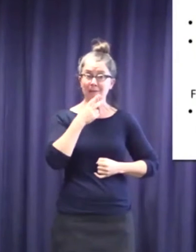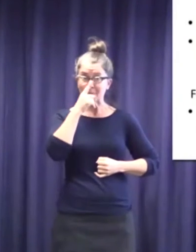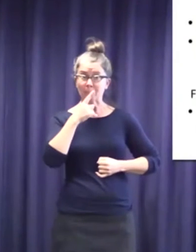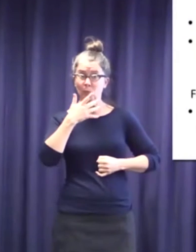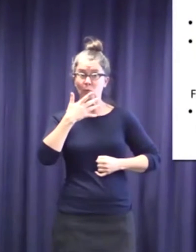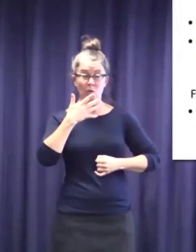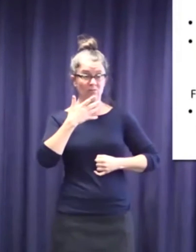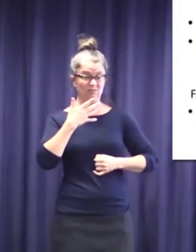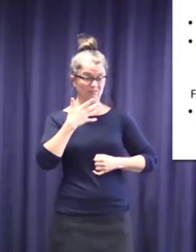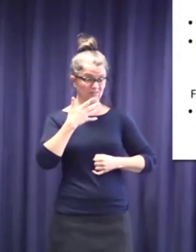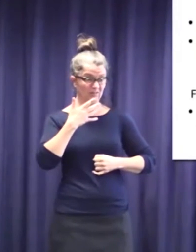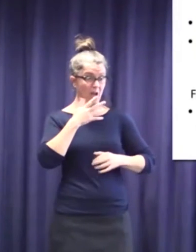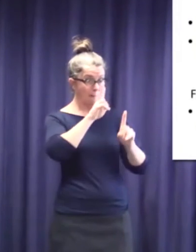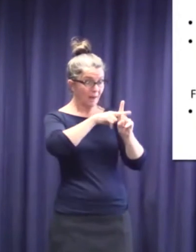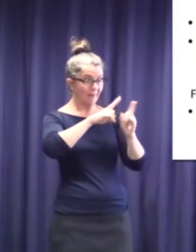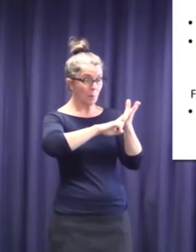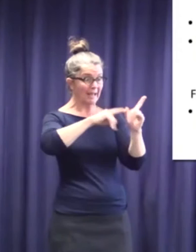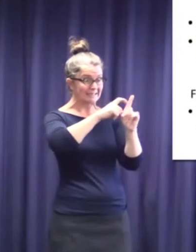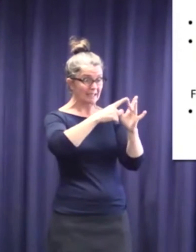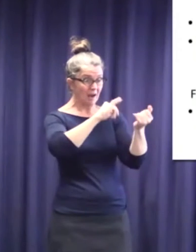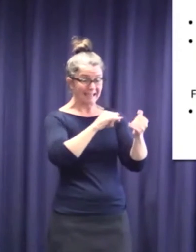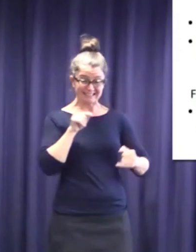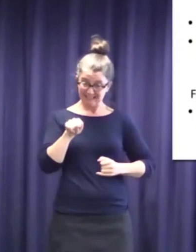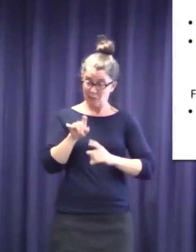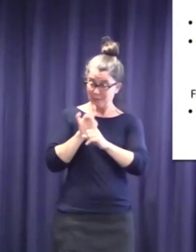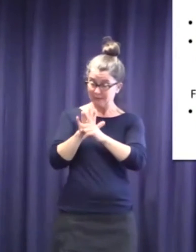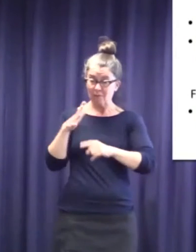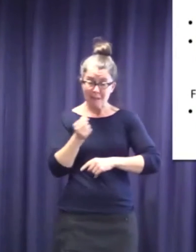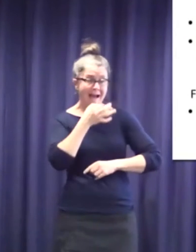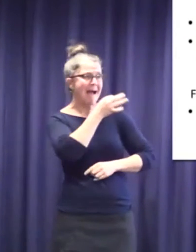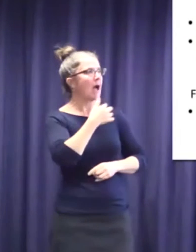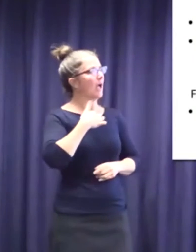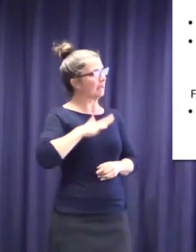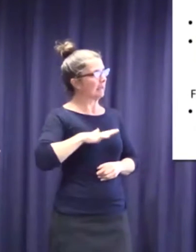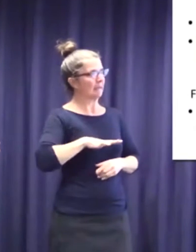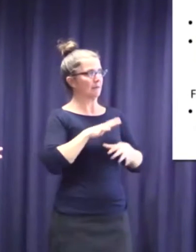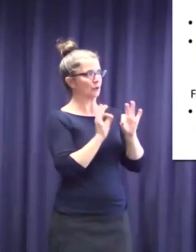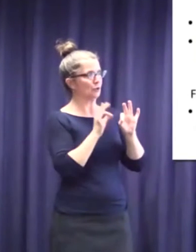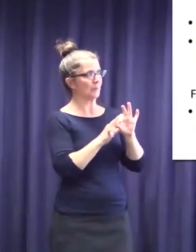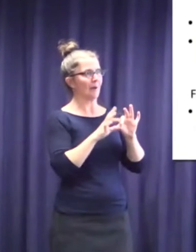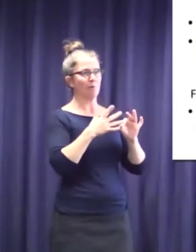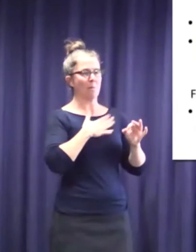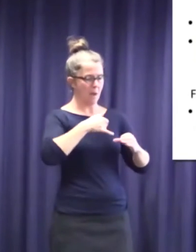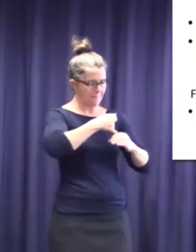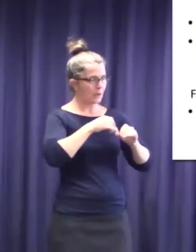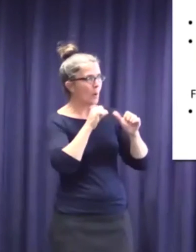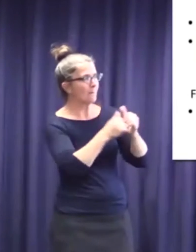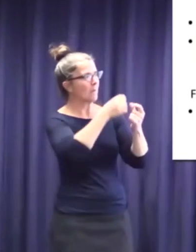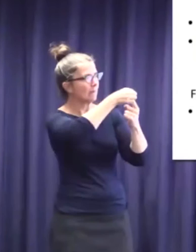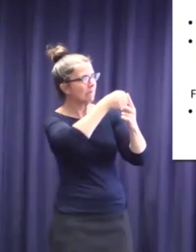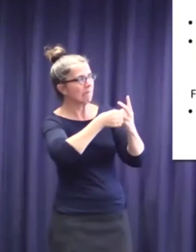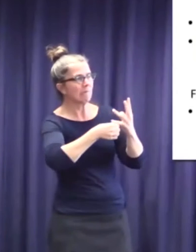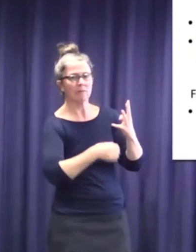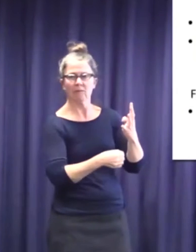to ask for money for medical interpreting. And our suggestion would be, and we're perfectly happy at NABS to provide people with a